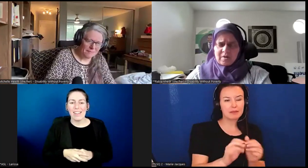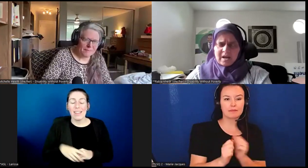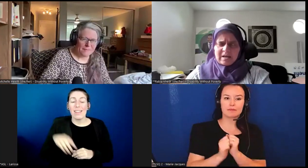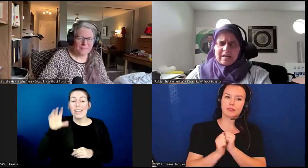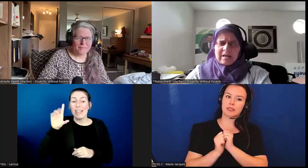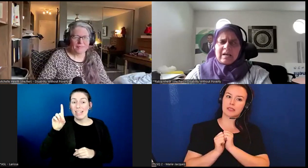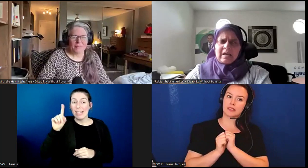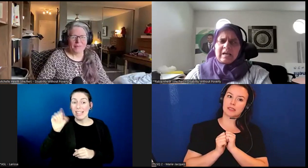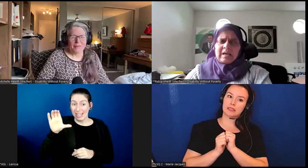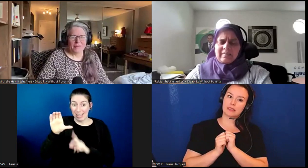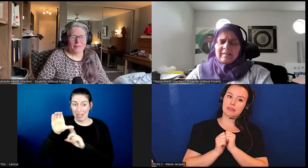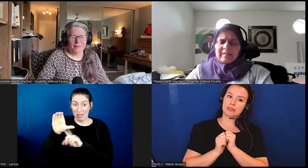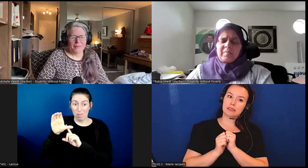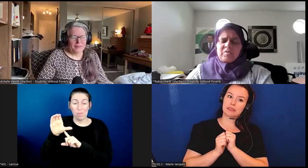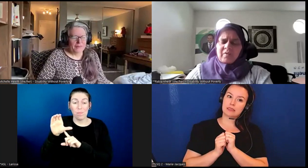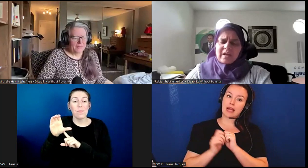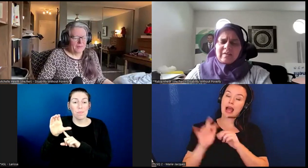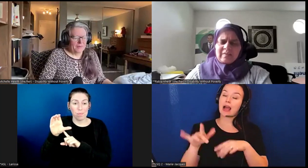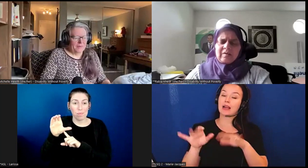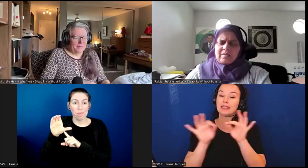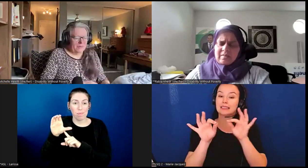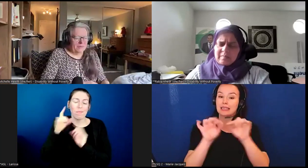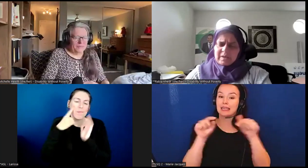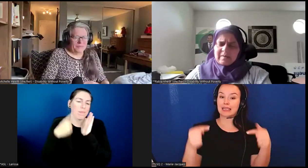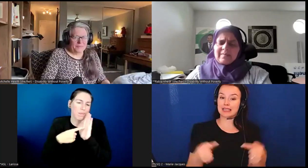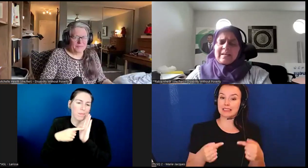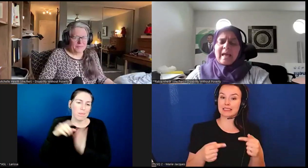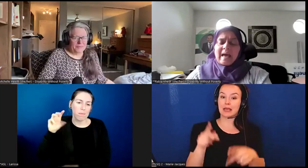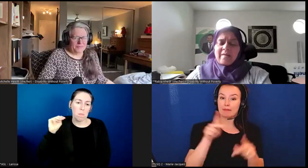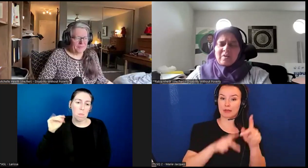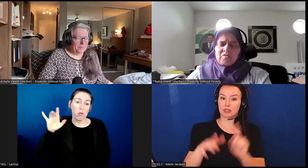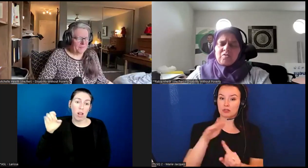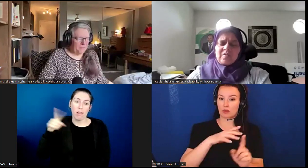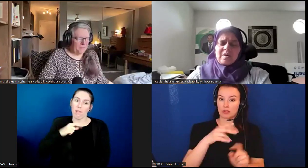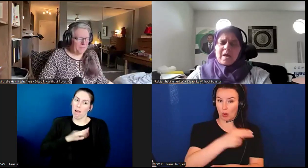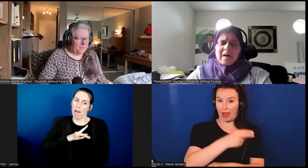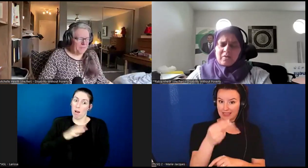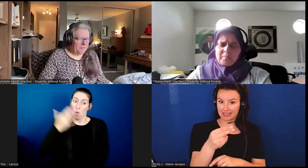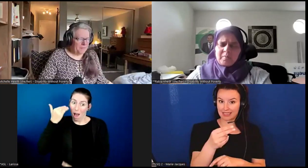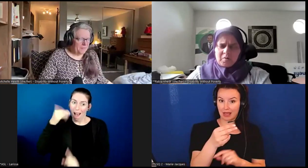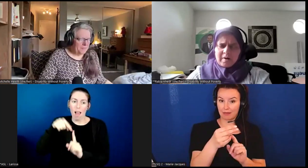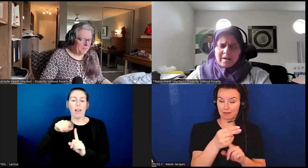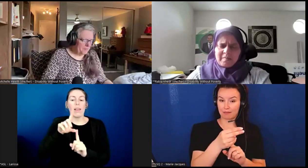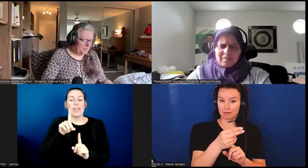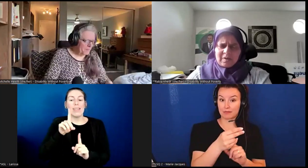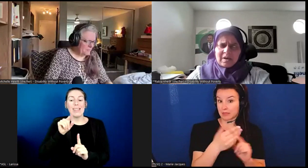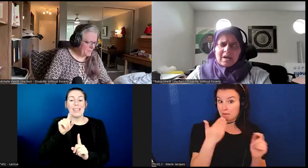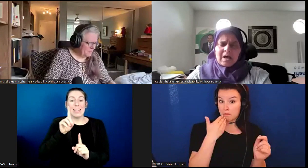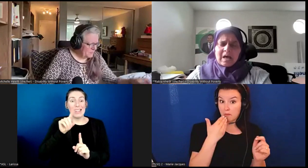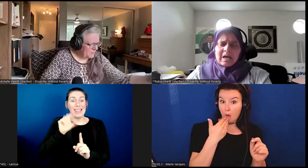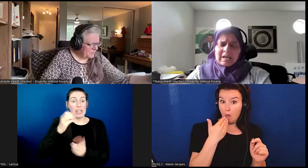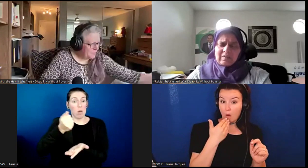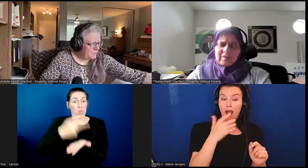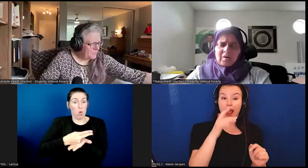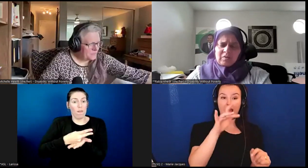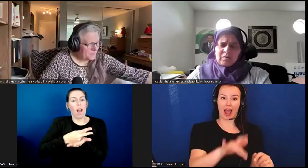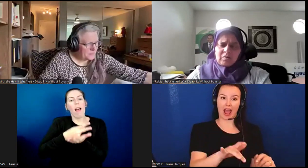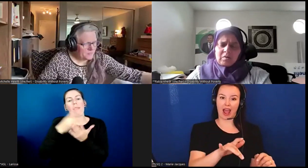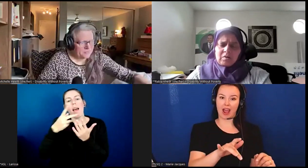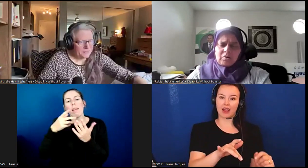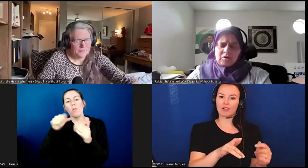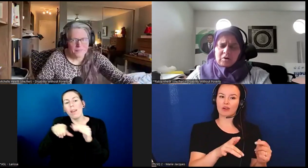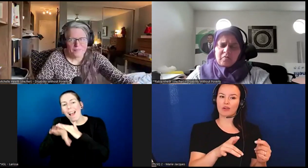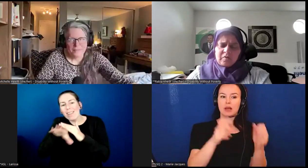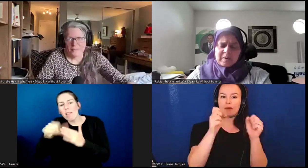tax credit is, like Michelle said, it's a good thing because it's an avenue to some other programs. It's